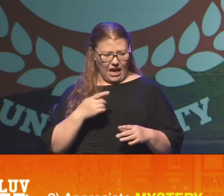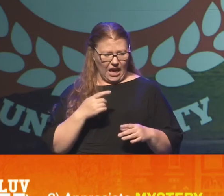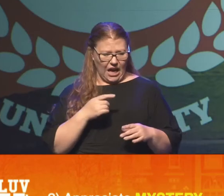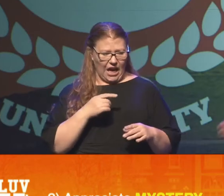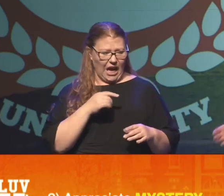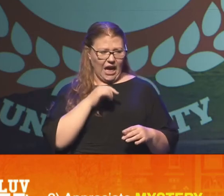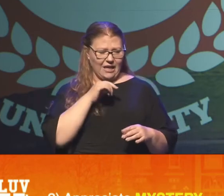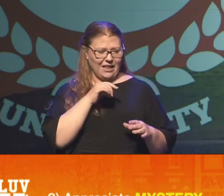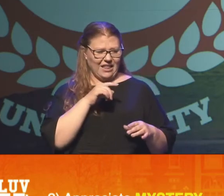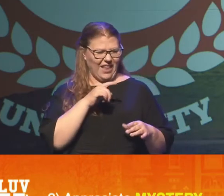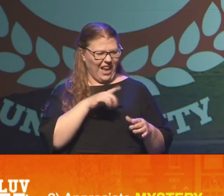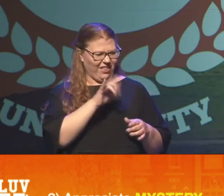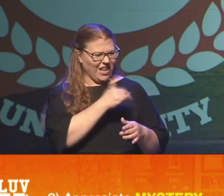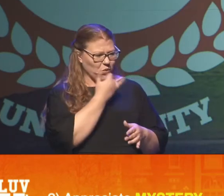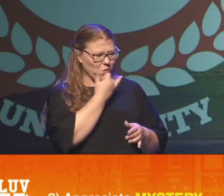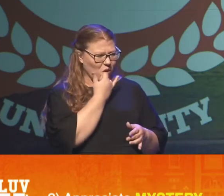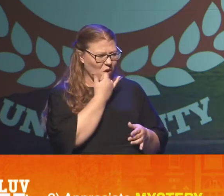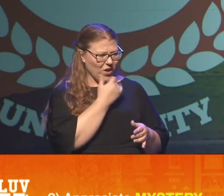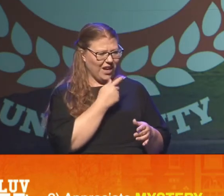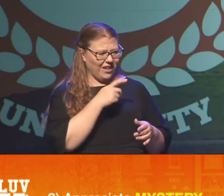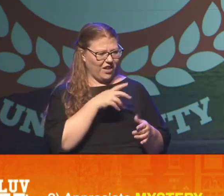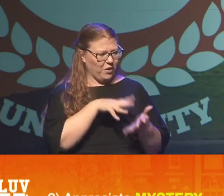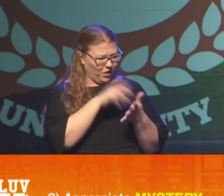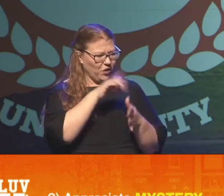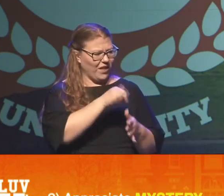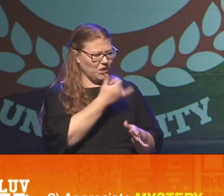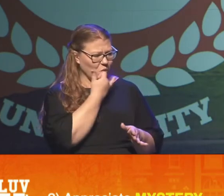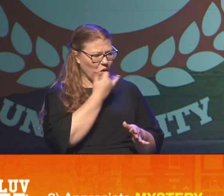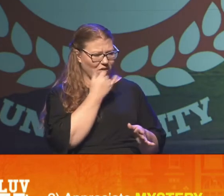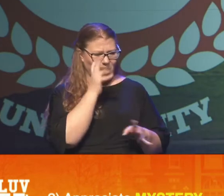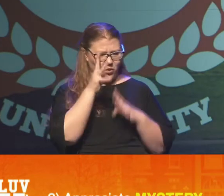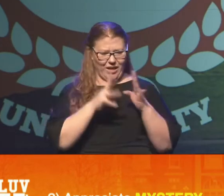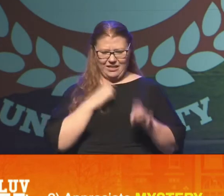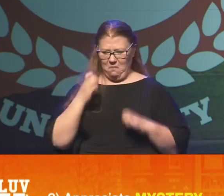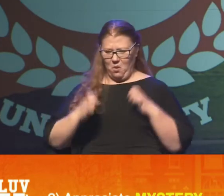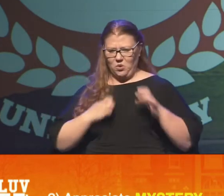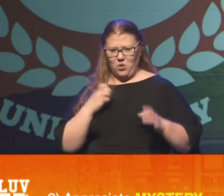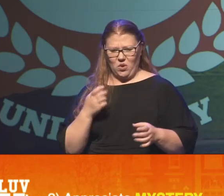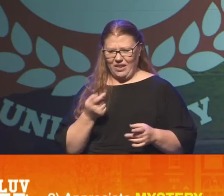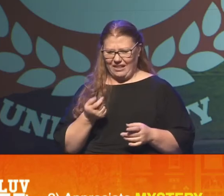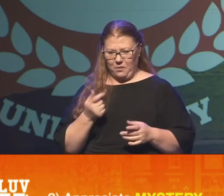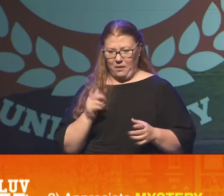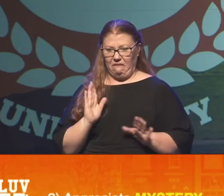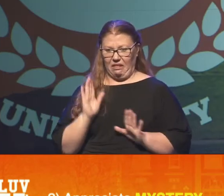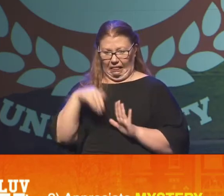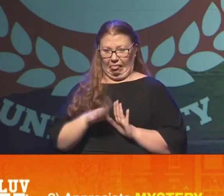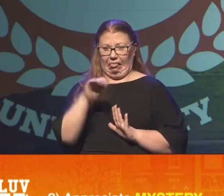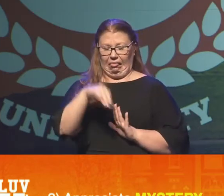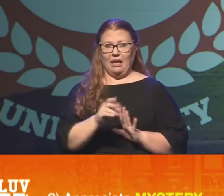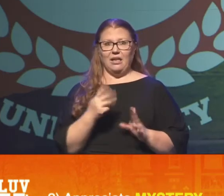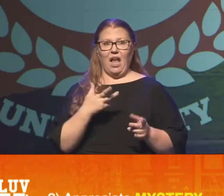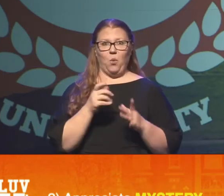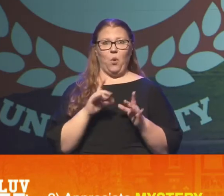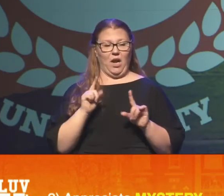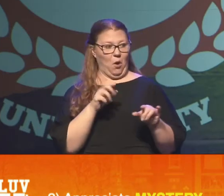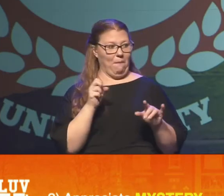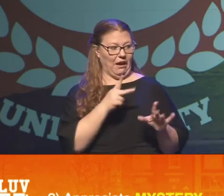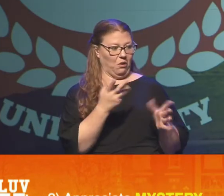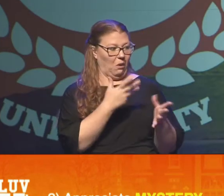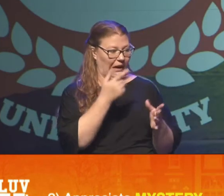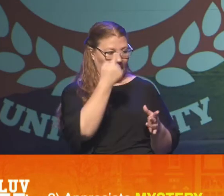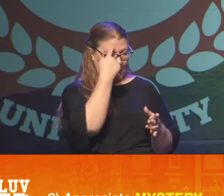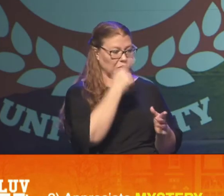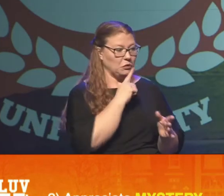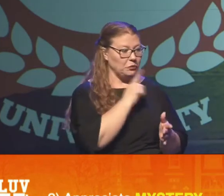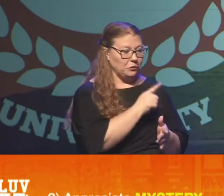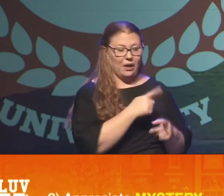know something else. And when you try to unknow some things, it creates this emotional, like, little bit of a roller coaster, and I kind of want to drift back to what I know to be